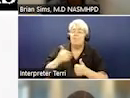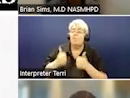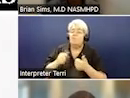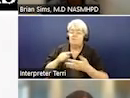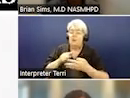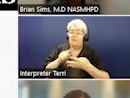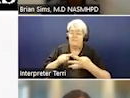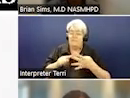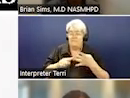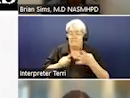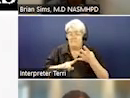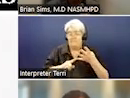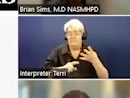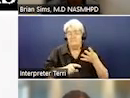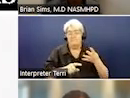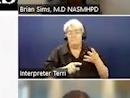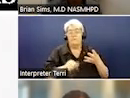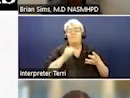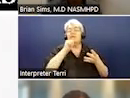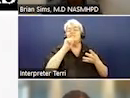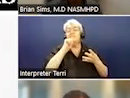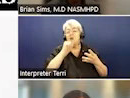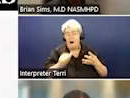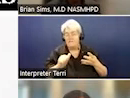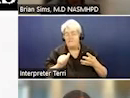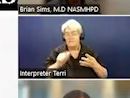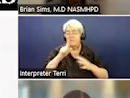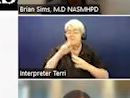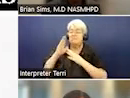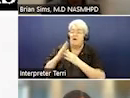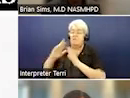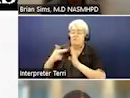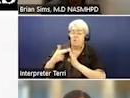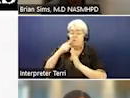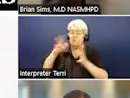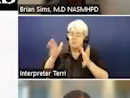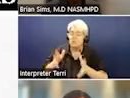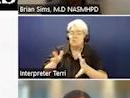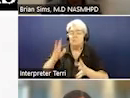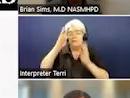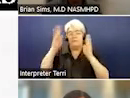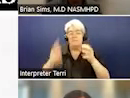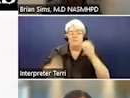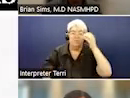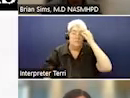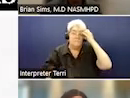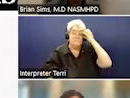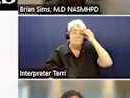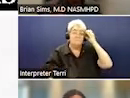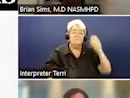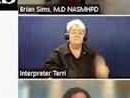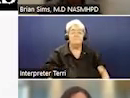following, A, B, C, or D, was not one of the top roles for nurturing innovation from the book?